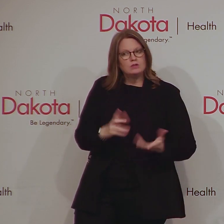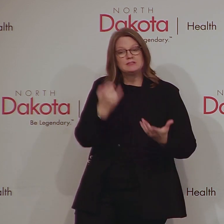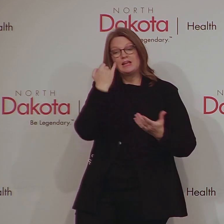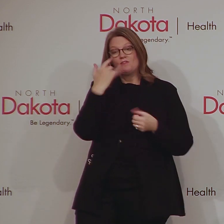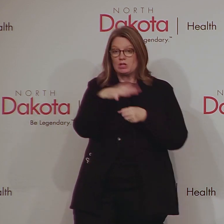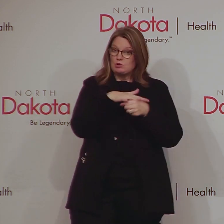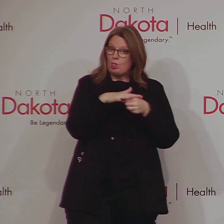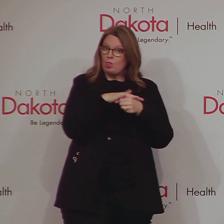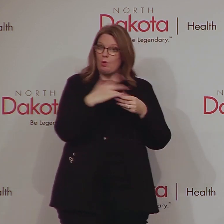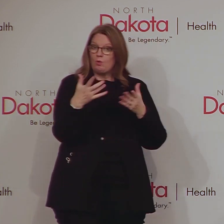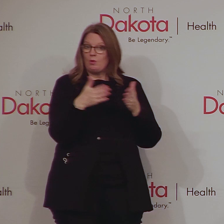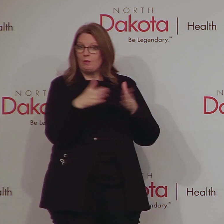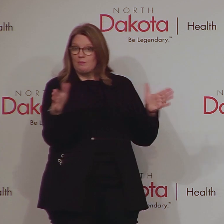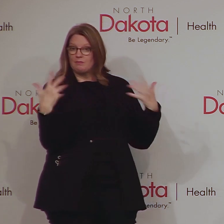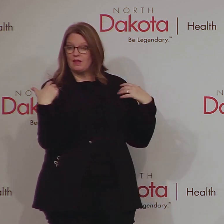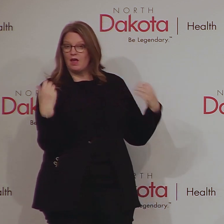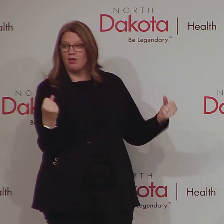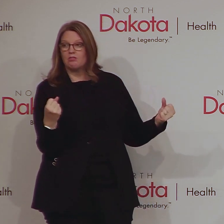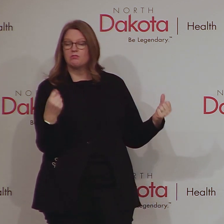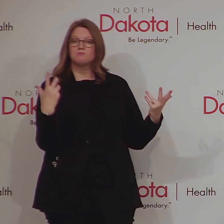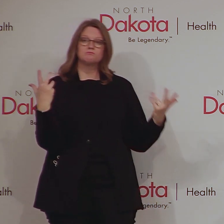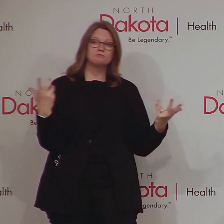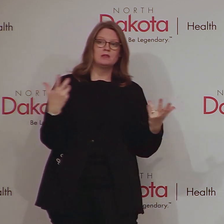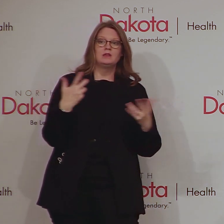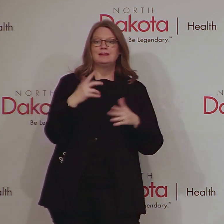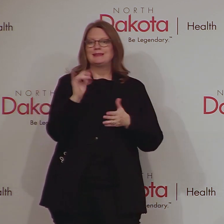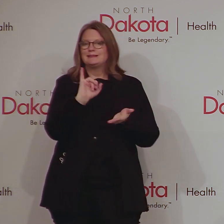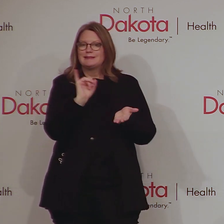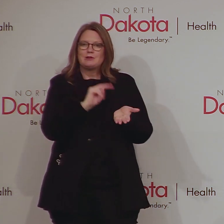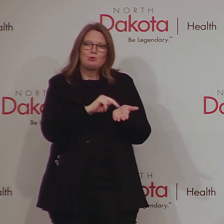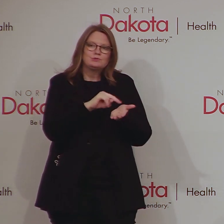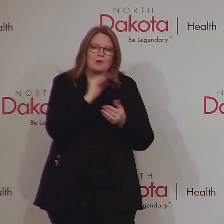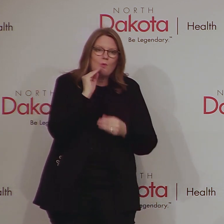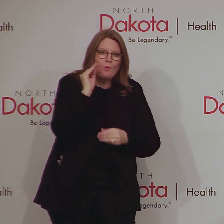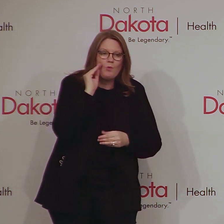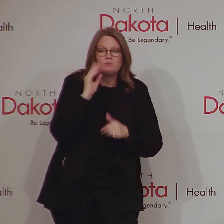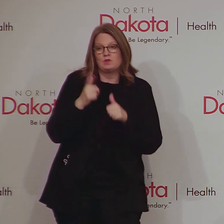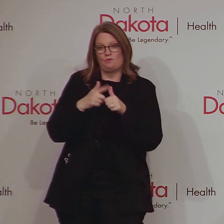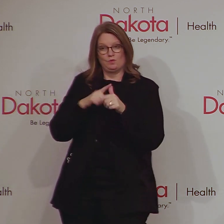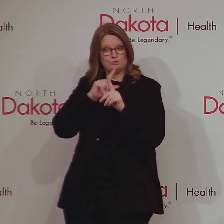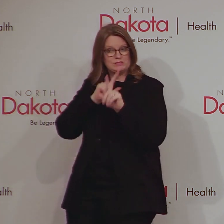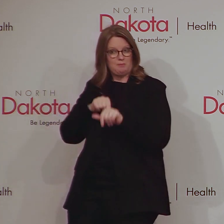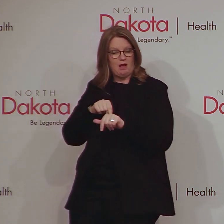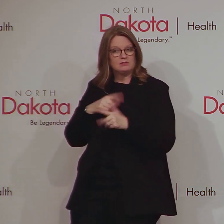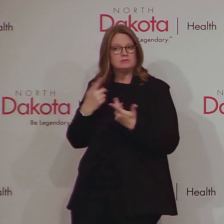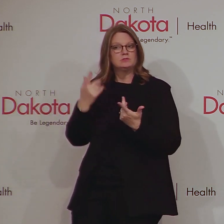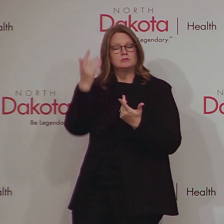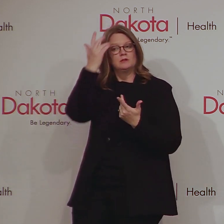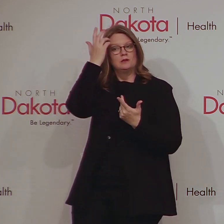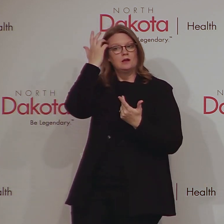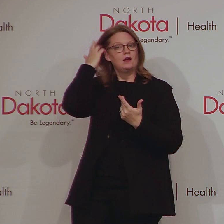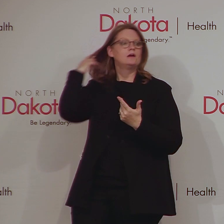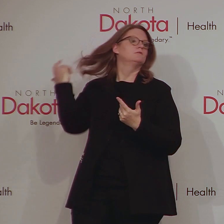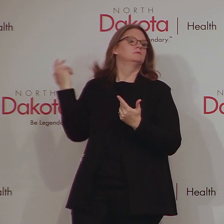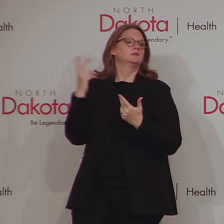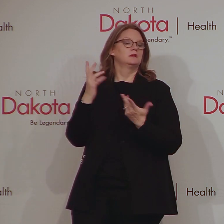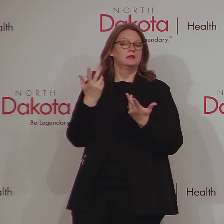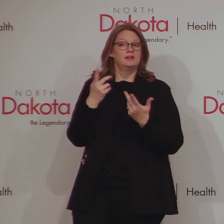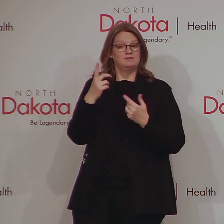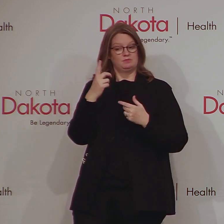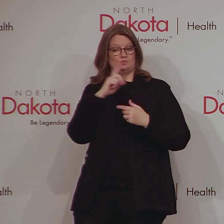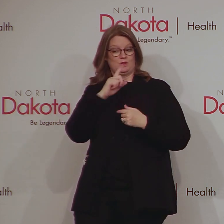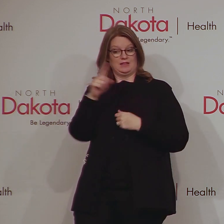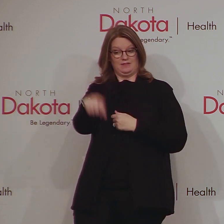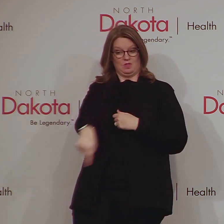local public health, whether it's in long-term care, our first responders, and even those